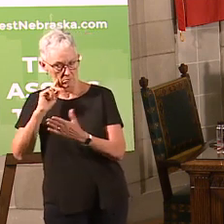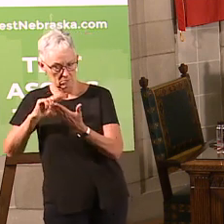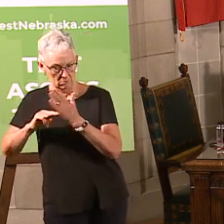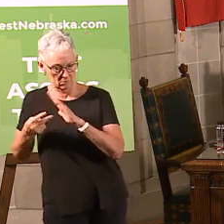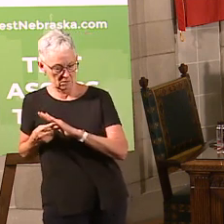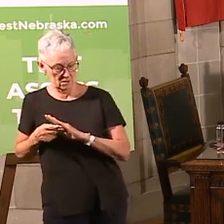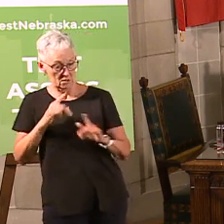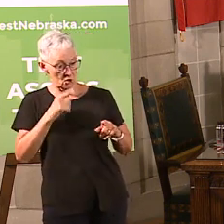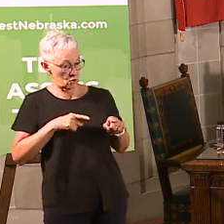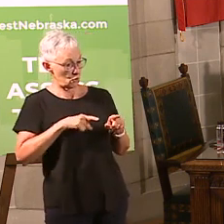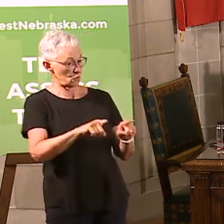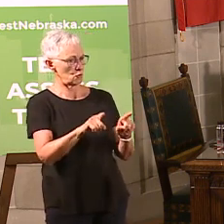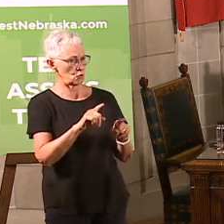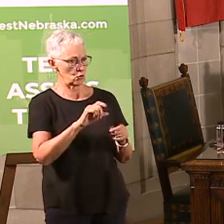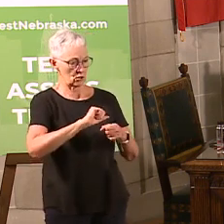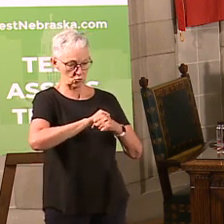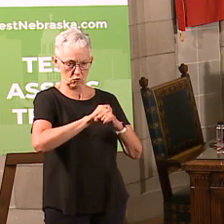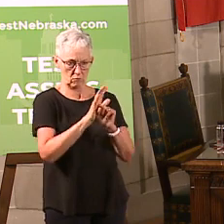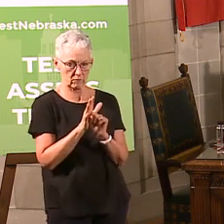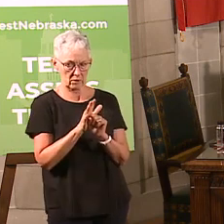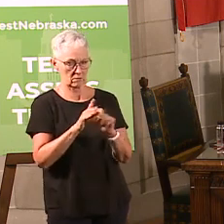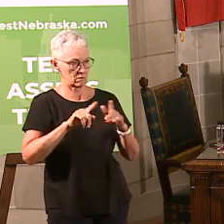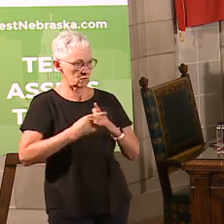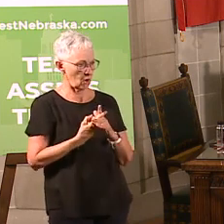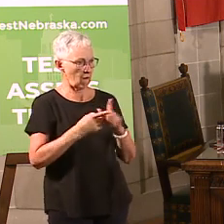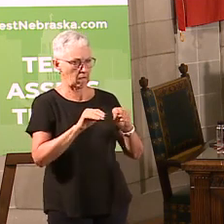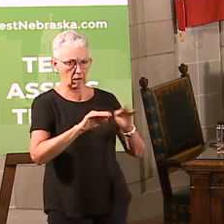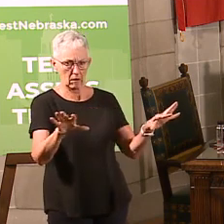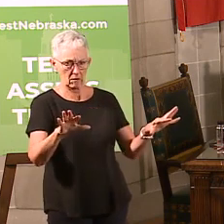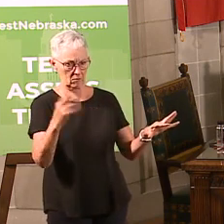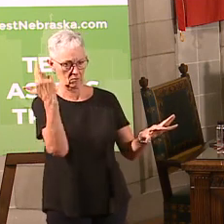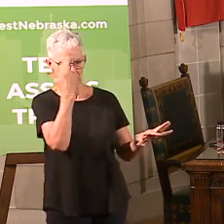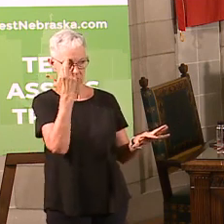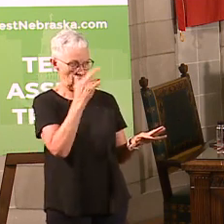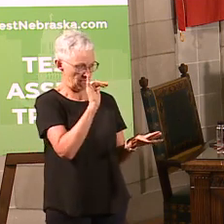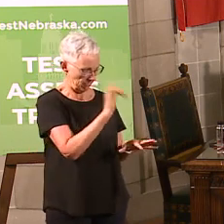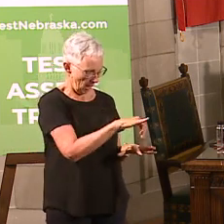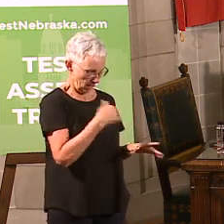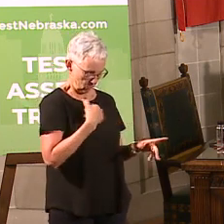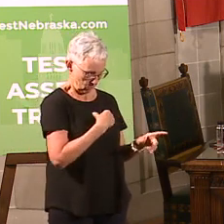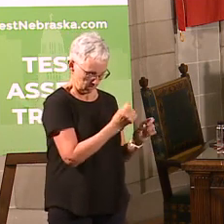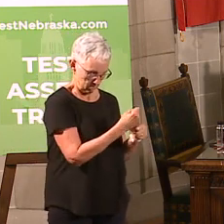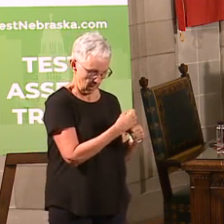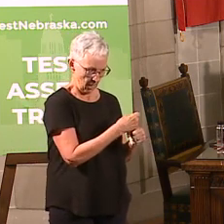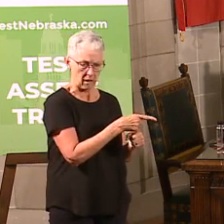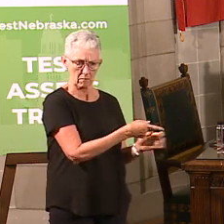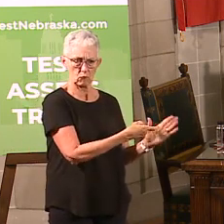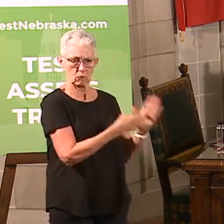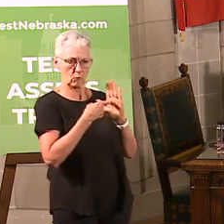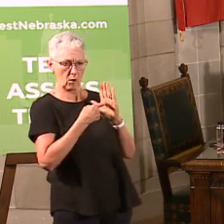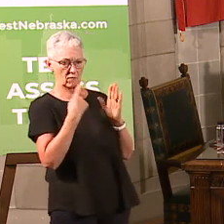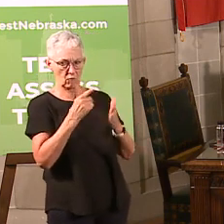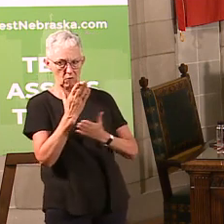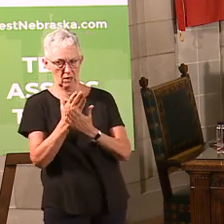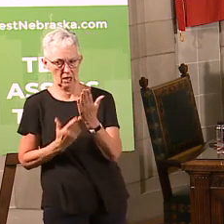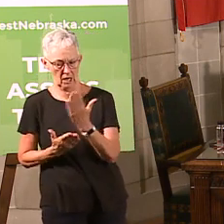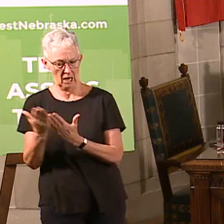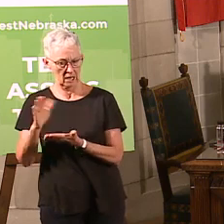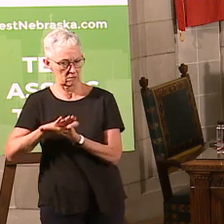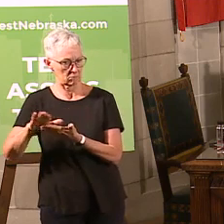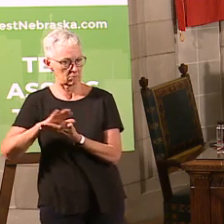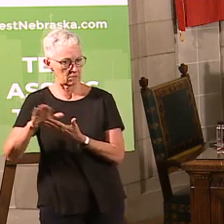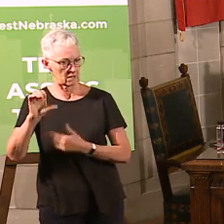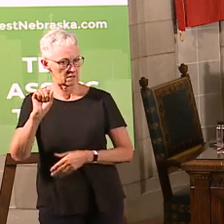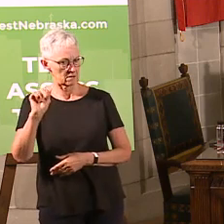during this time of COVID, we found that it was the exact ingredient needed for hand sanitizer and cleaning materials across the United States. And